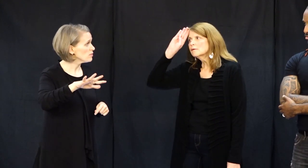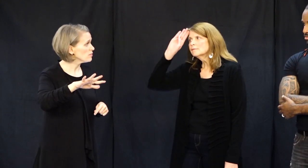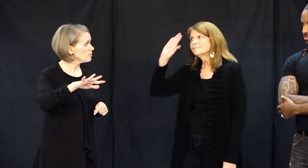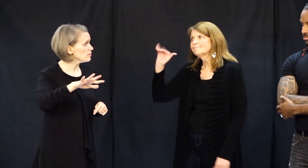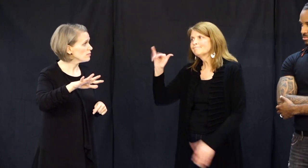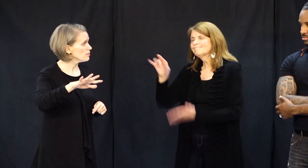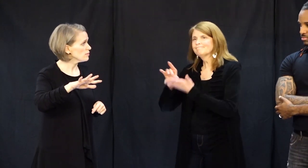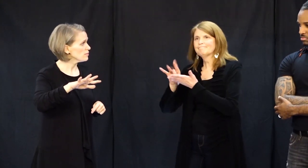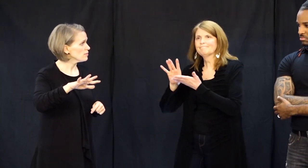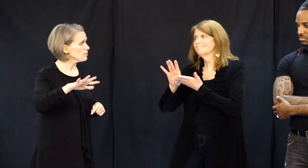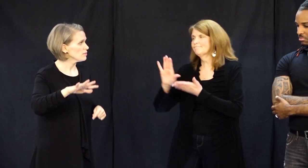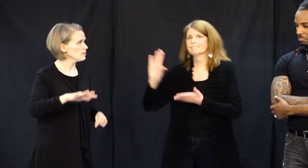your way out.